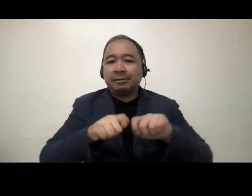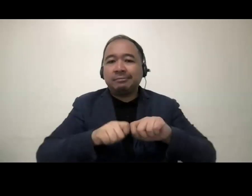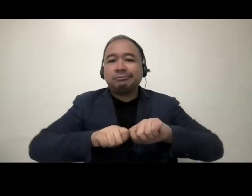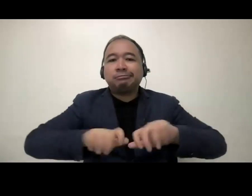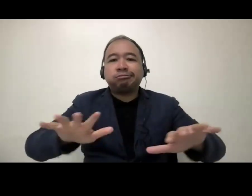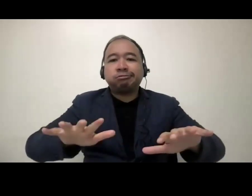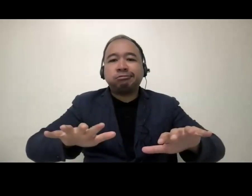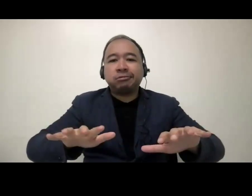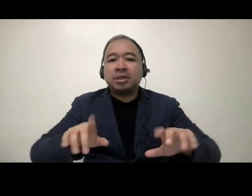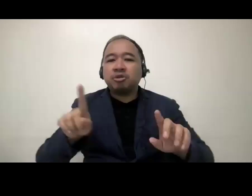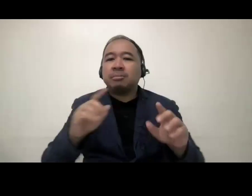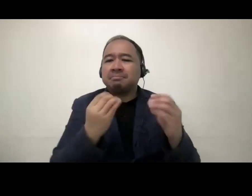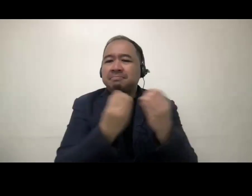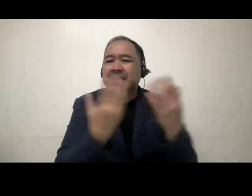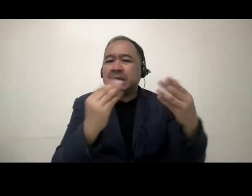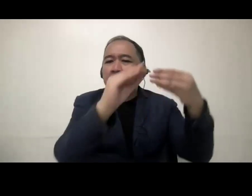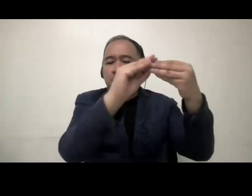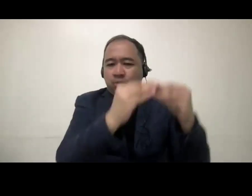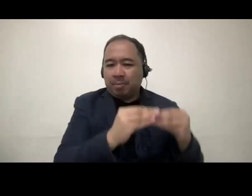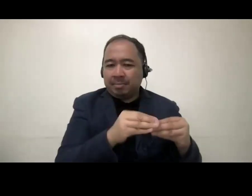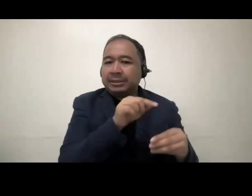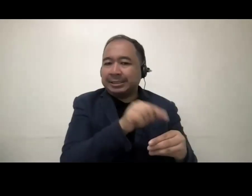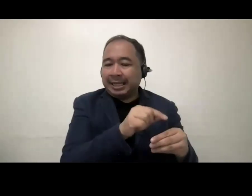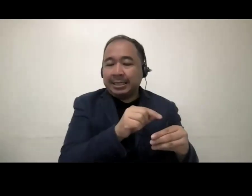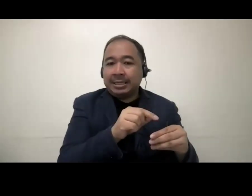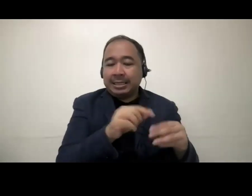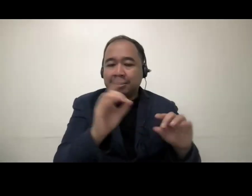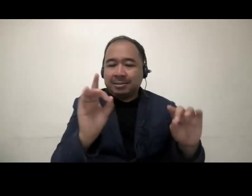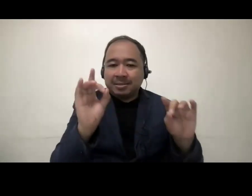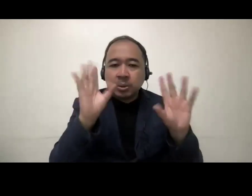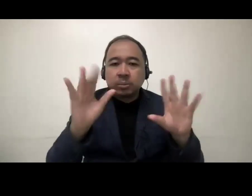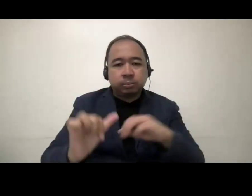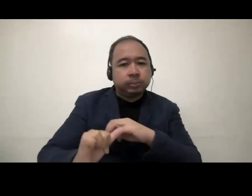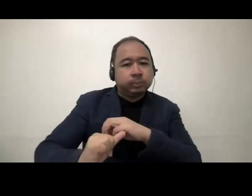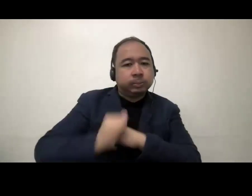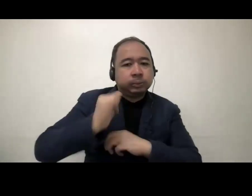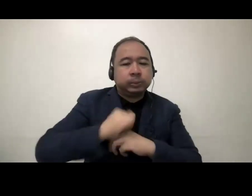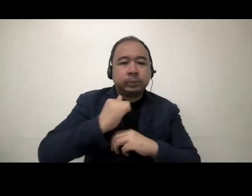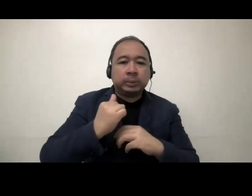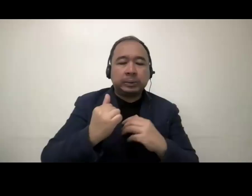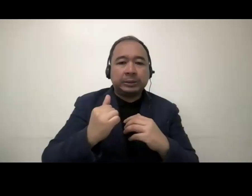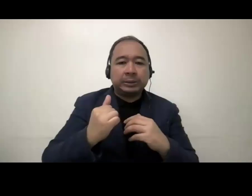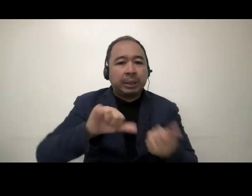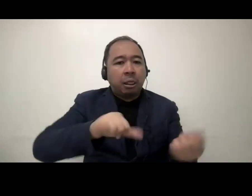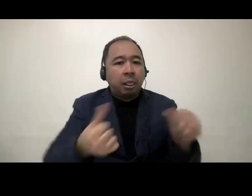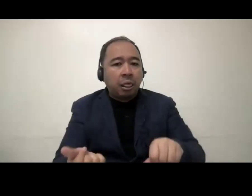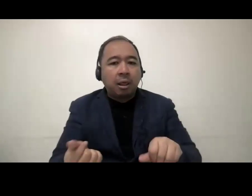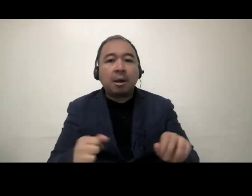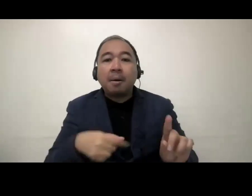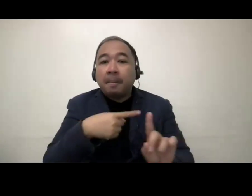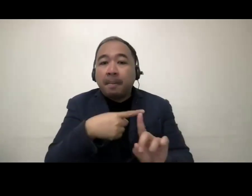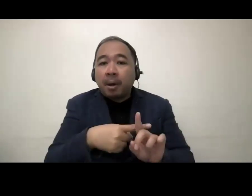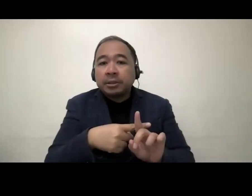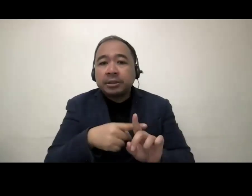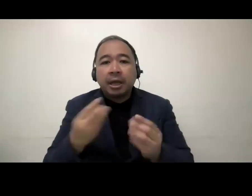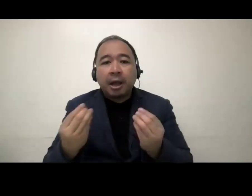not enough consultations. Number two, they are not clear, just like the fisherman, on the environmental impacts of